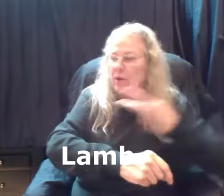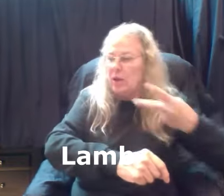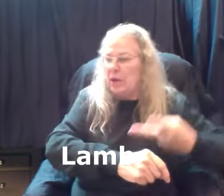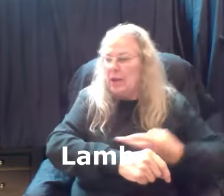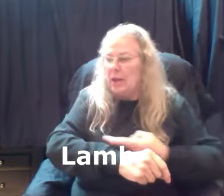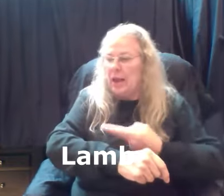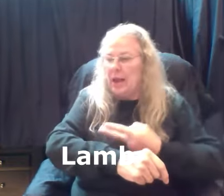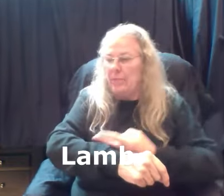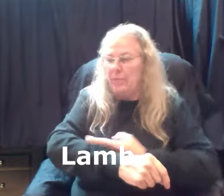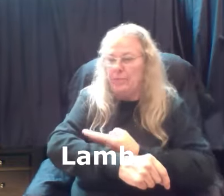Lamb.